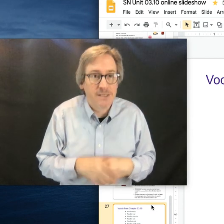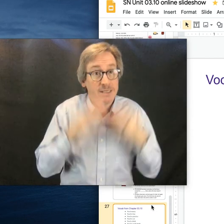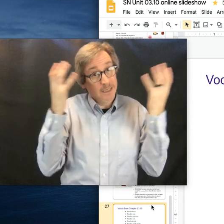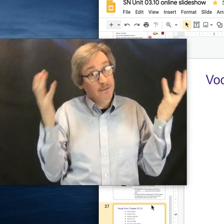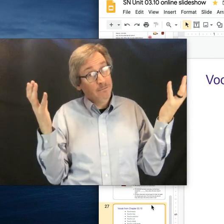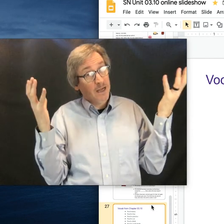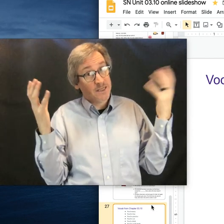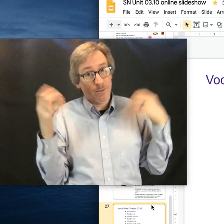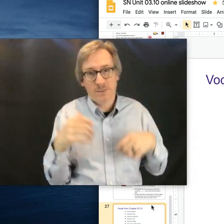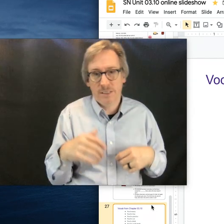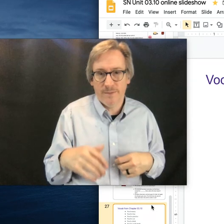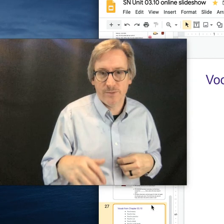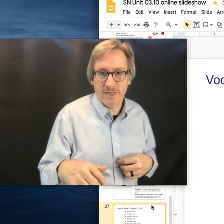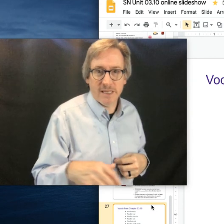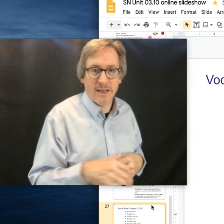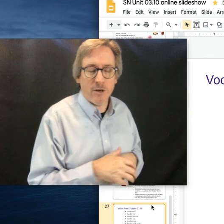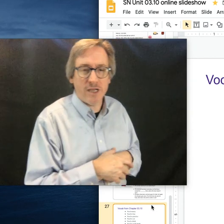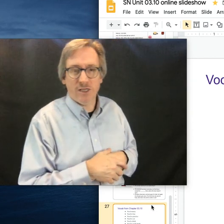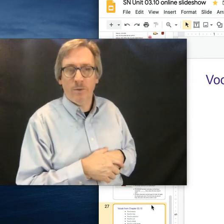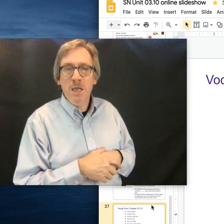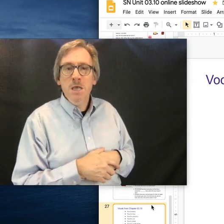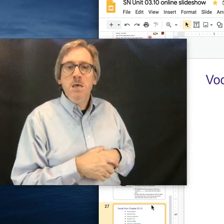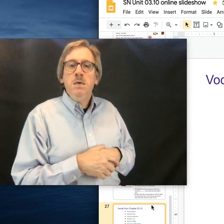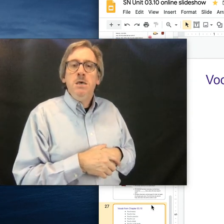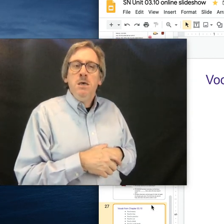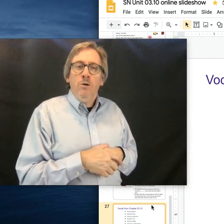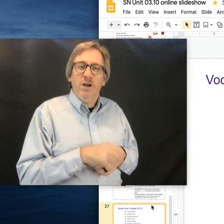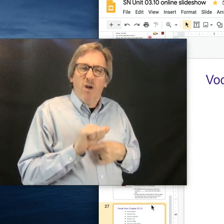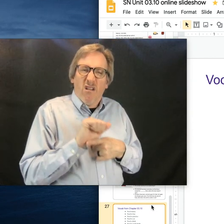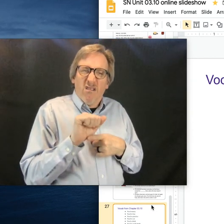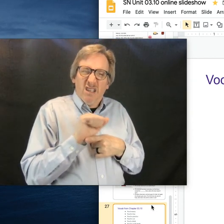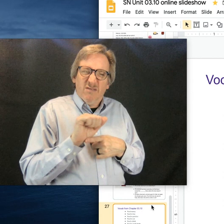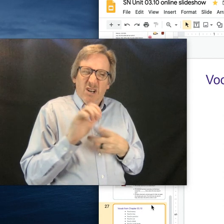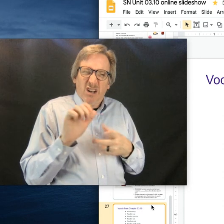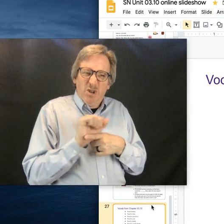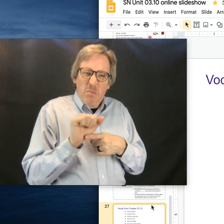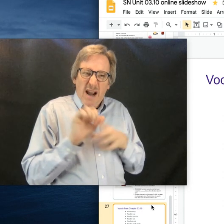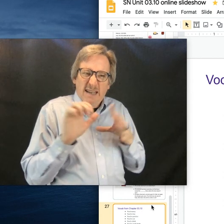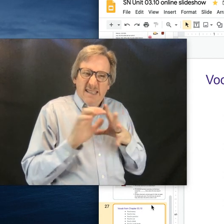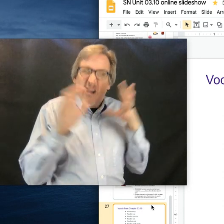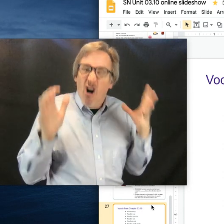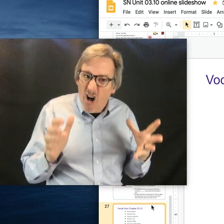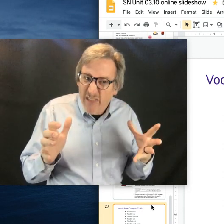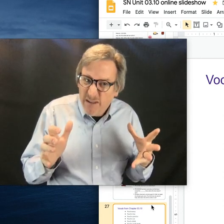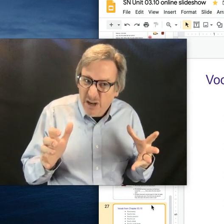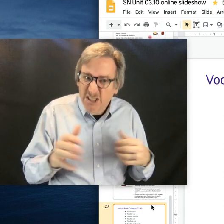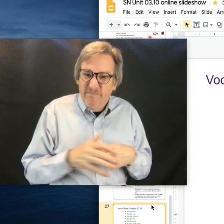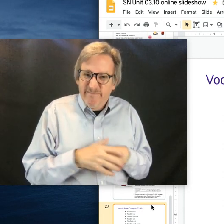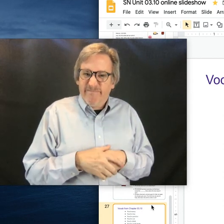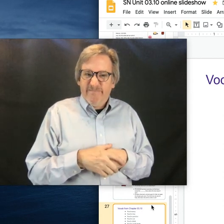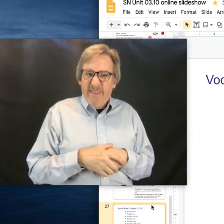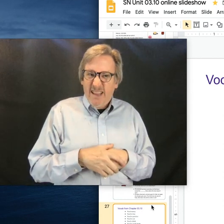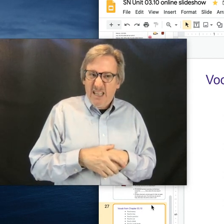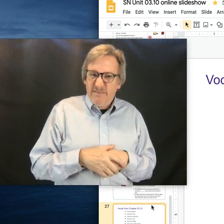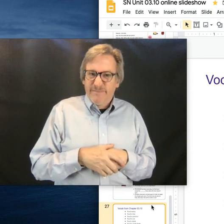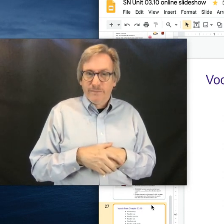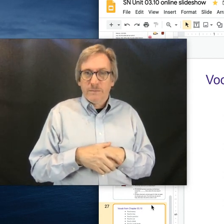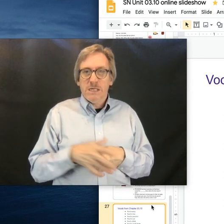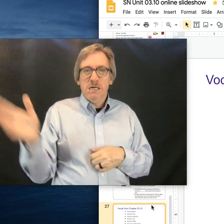in ecstasy, I suppose is the best way to say that. Okay, so we don't enjoy practicing all that much,